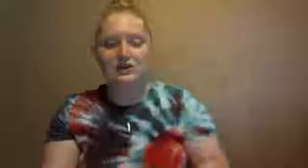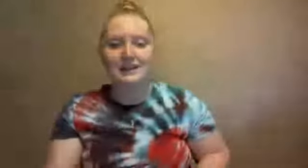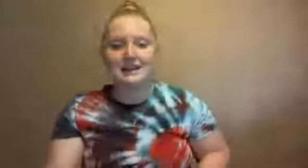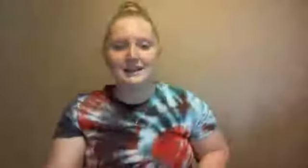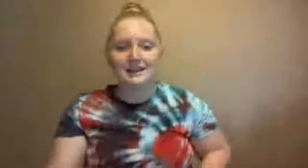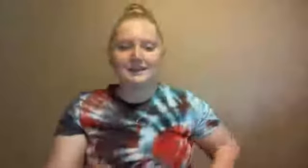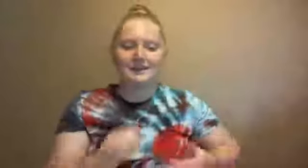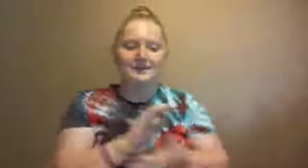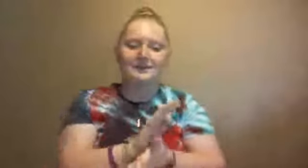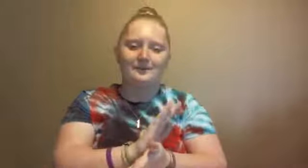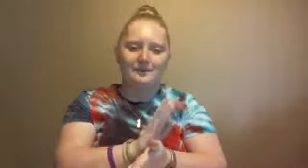Cheese.